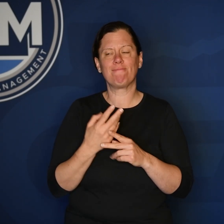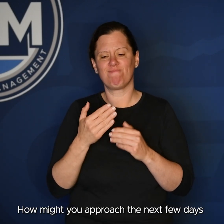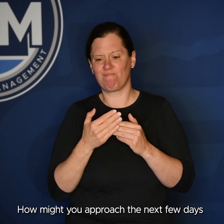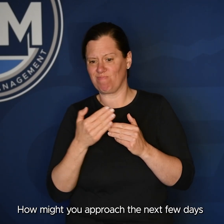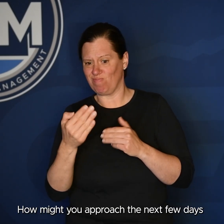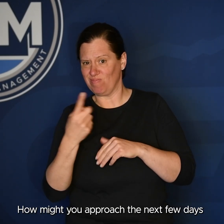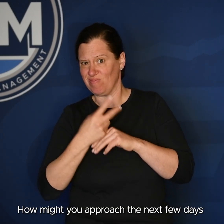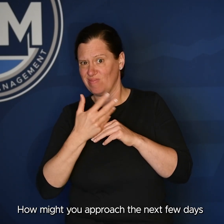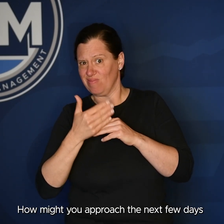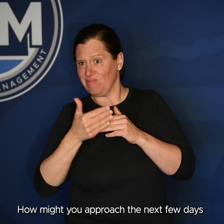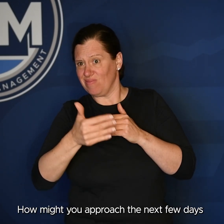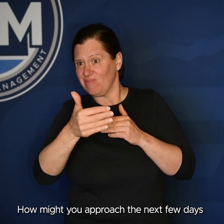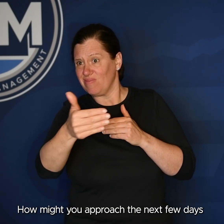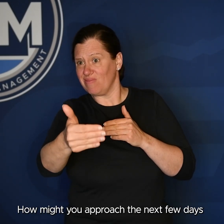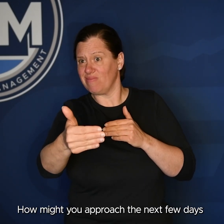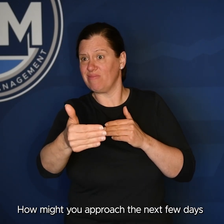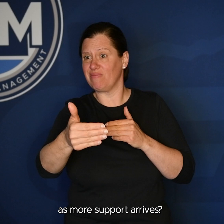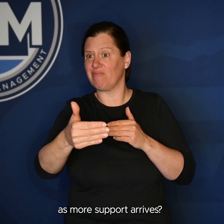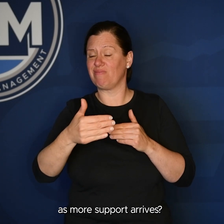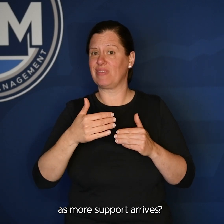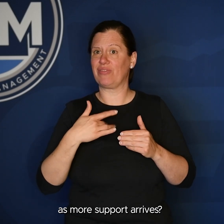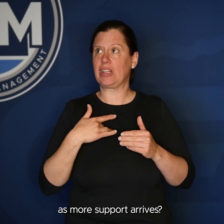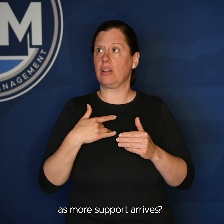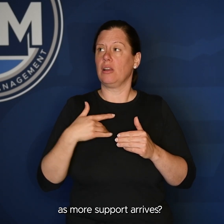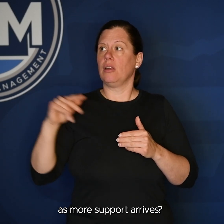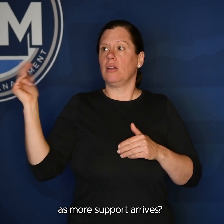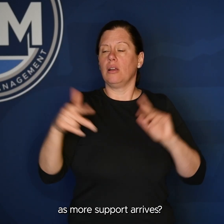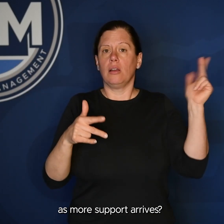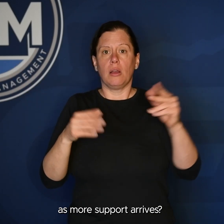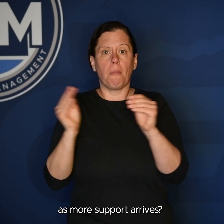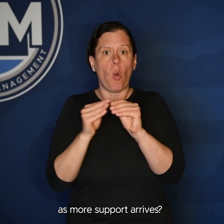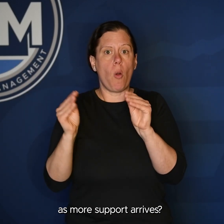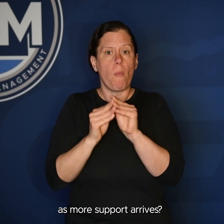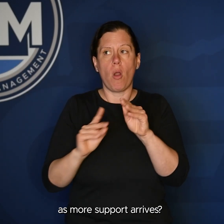How might you approach the next few days as more support arrives?